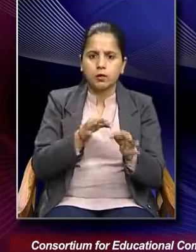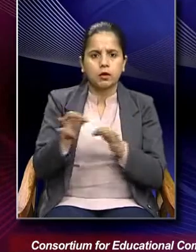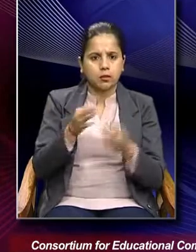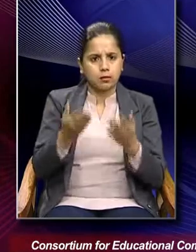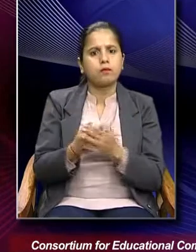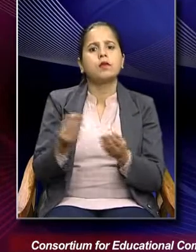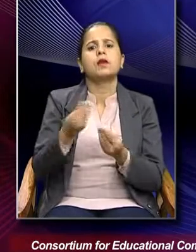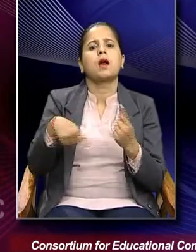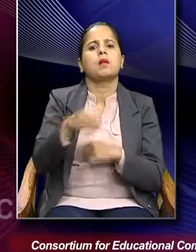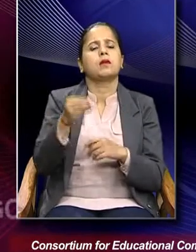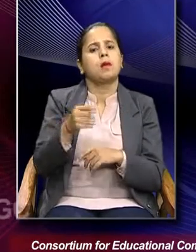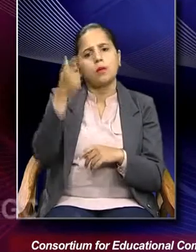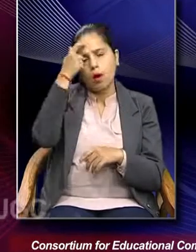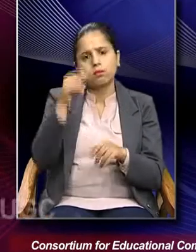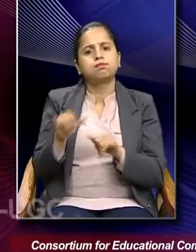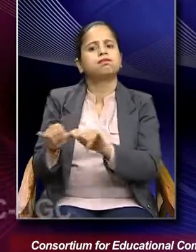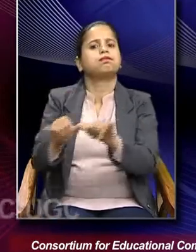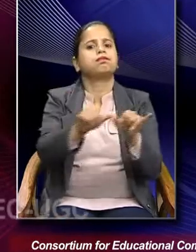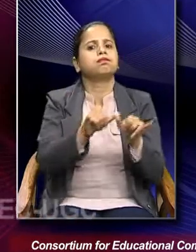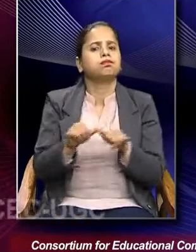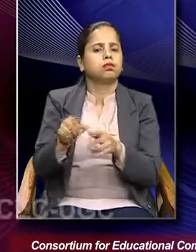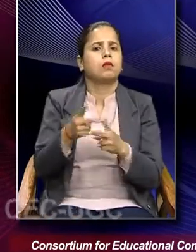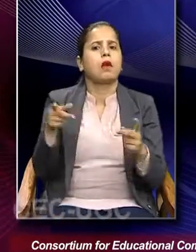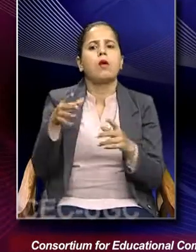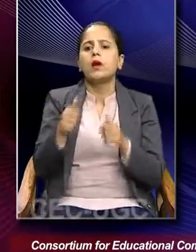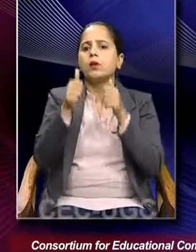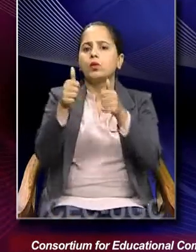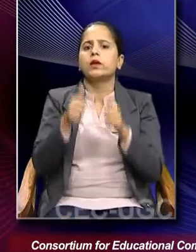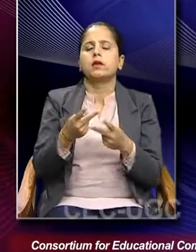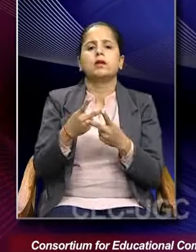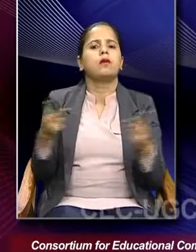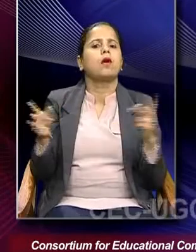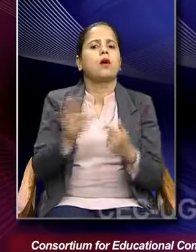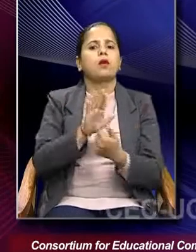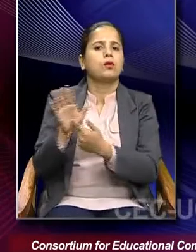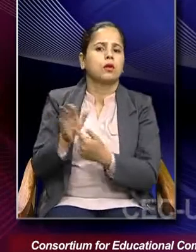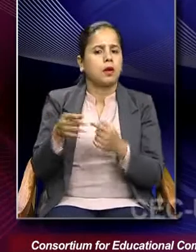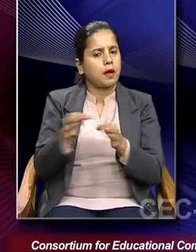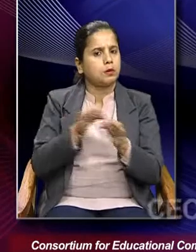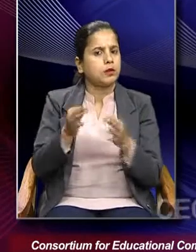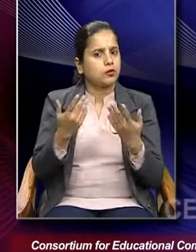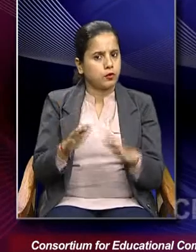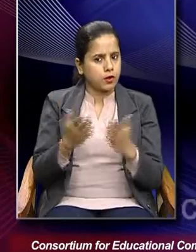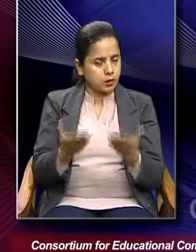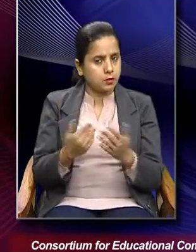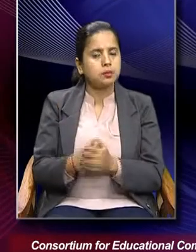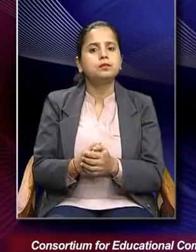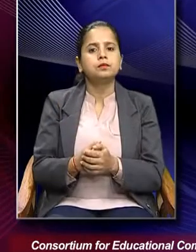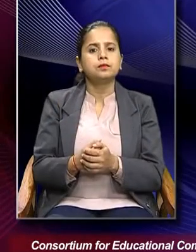some of the common problems in some of the common outcomes of all the definitions, what has been explained,